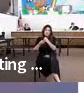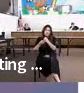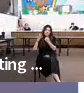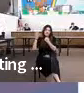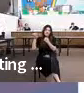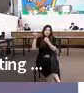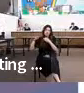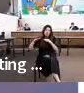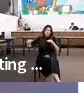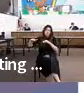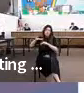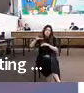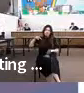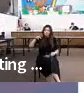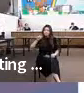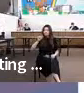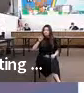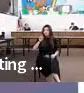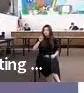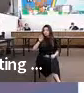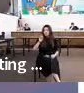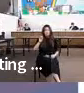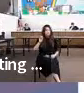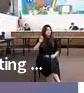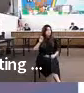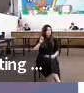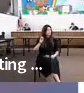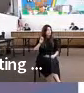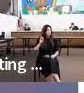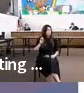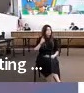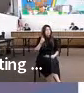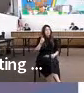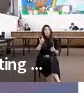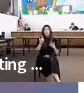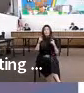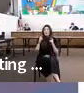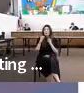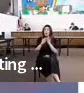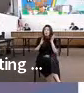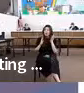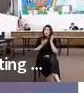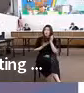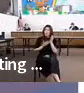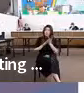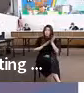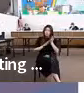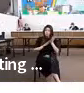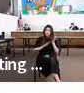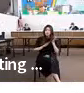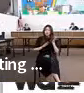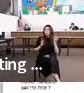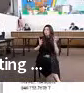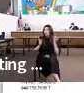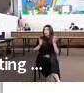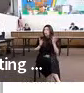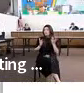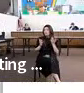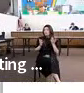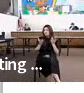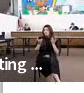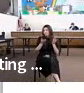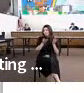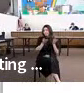and a big part of our operation recently, really due to COVID, has become takeout sales, takeout